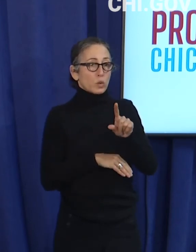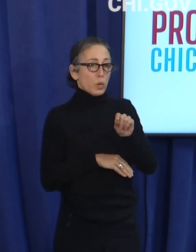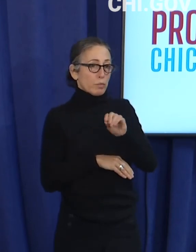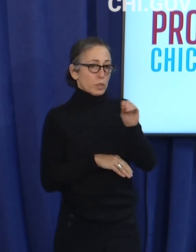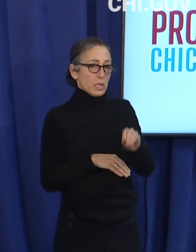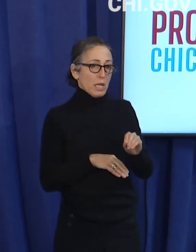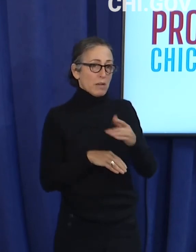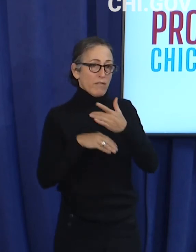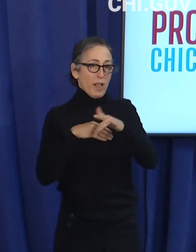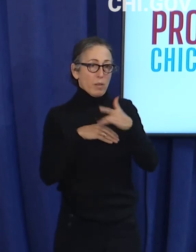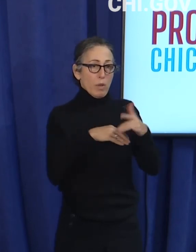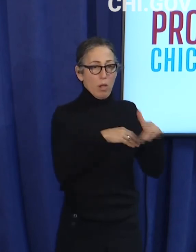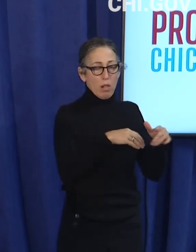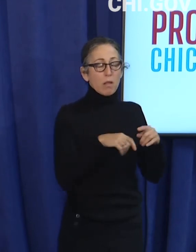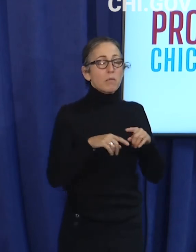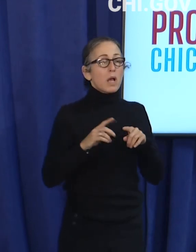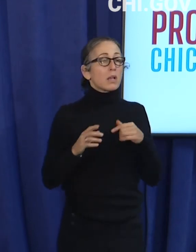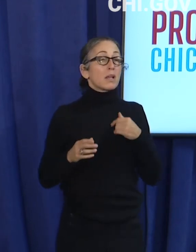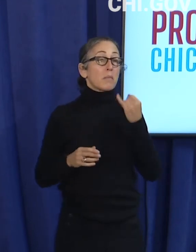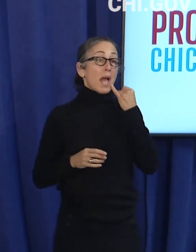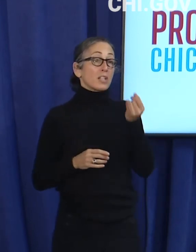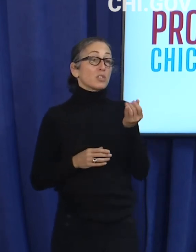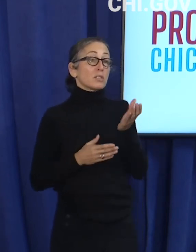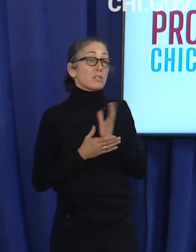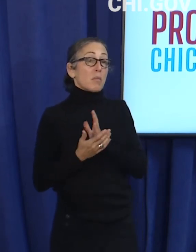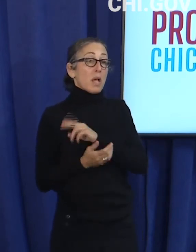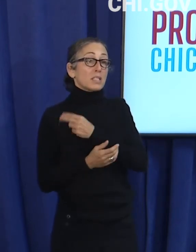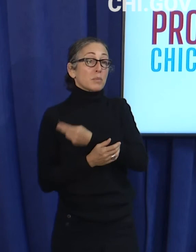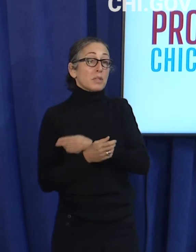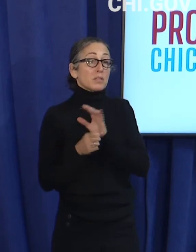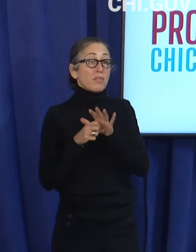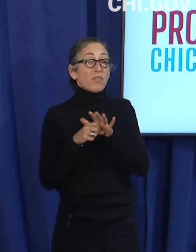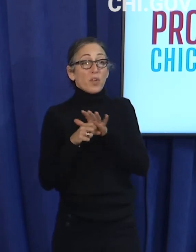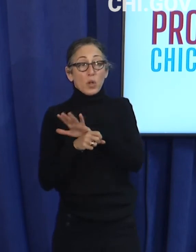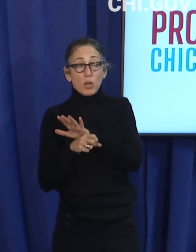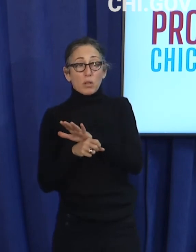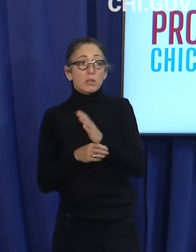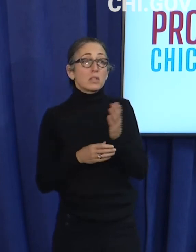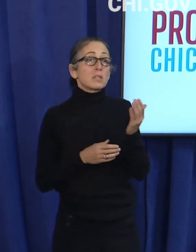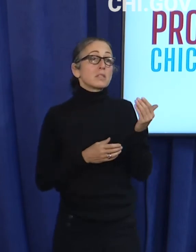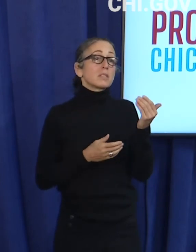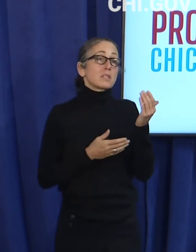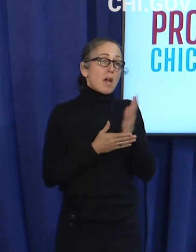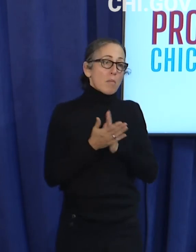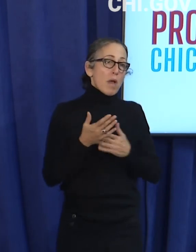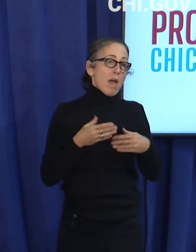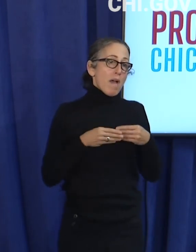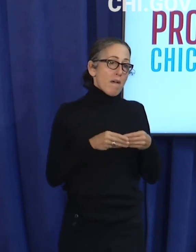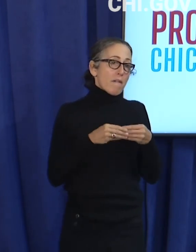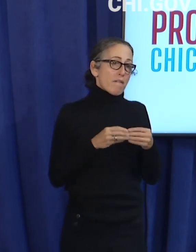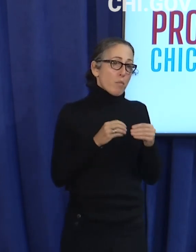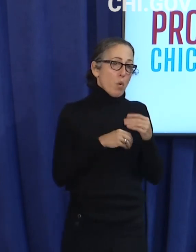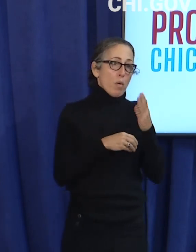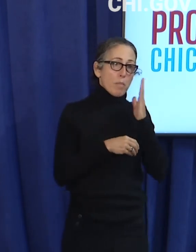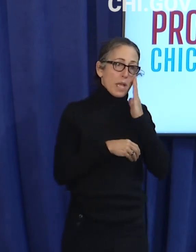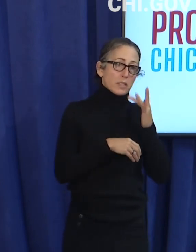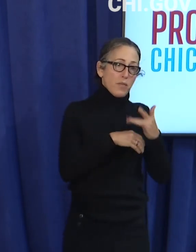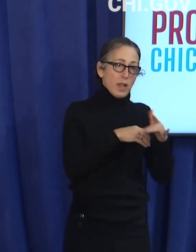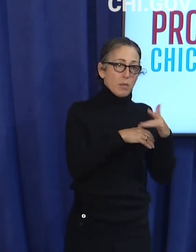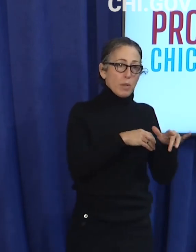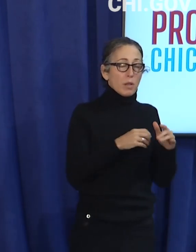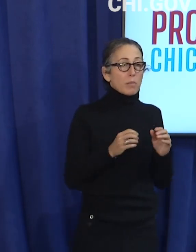system. So, you can imagine we've got some hospitals that are very full and some that have a little more capability. But we've got more